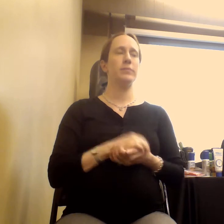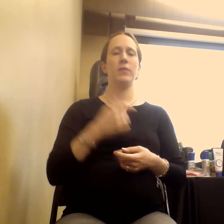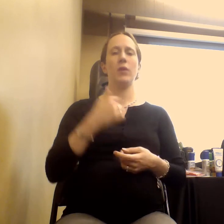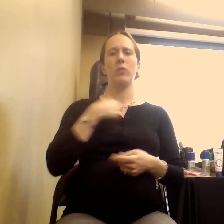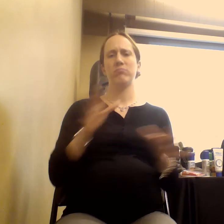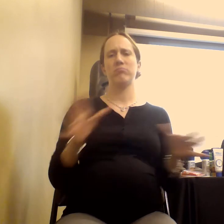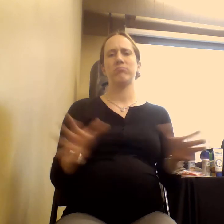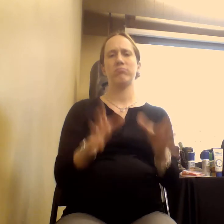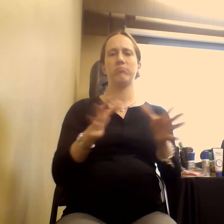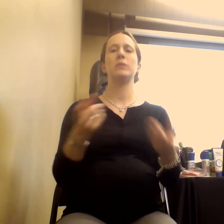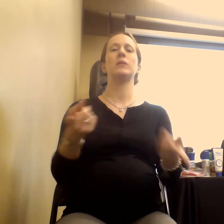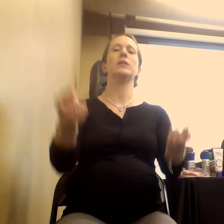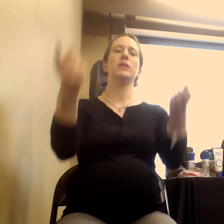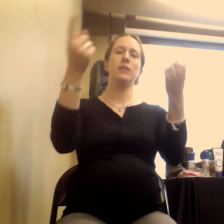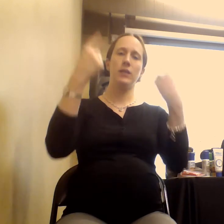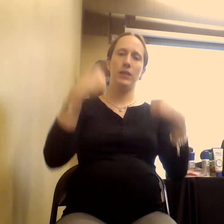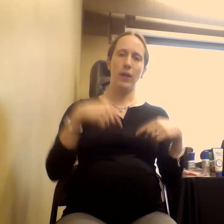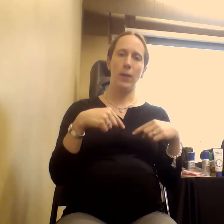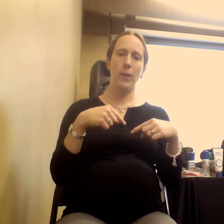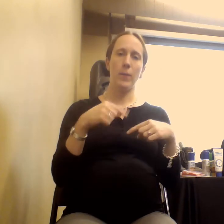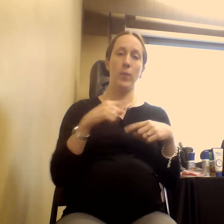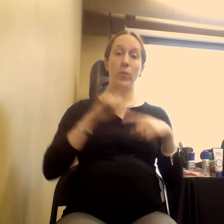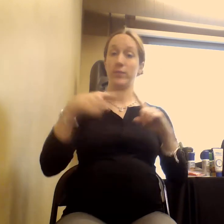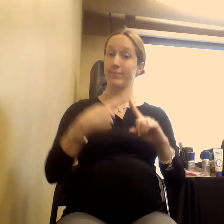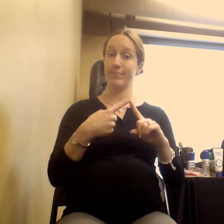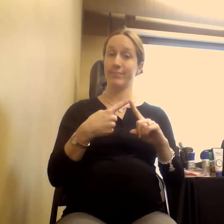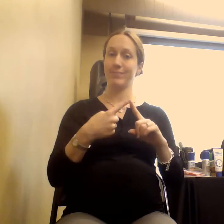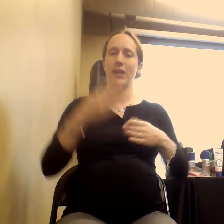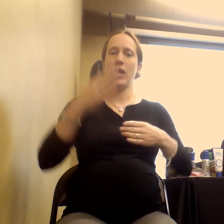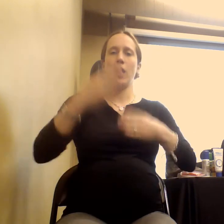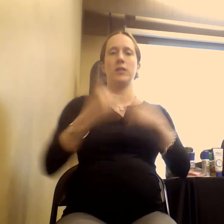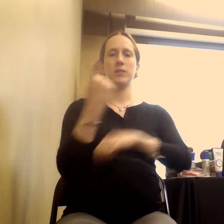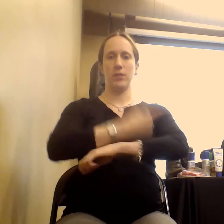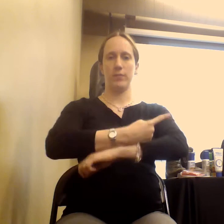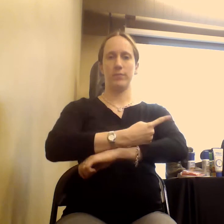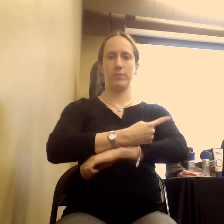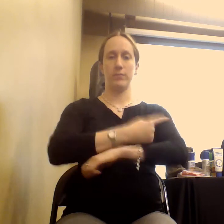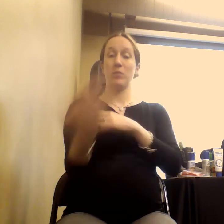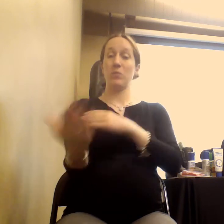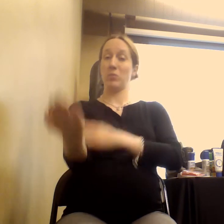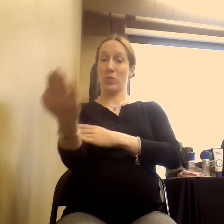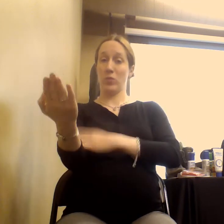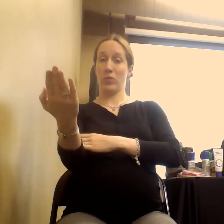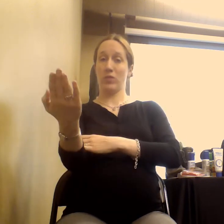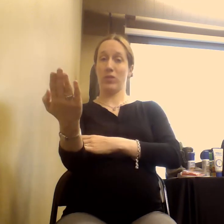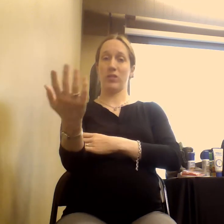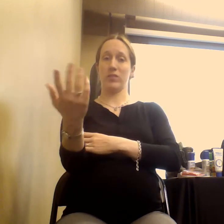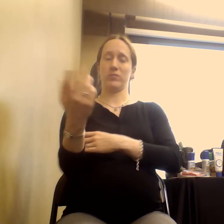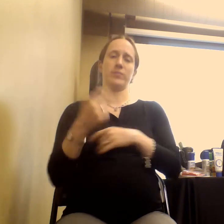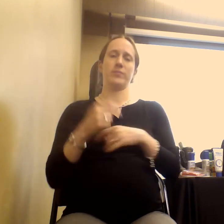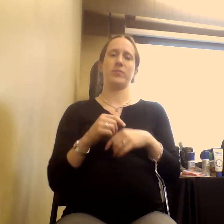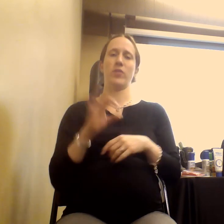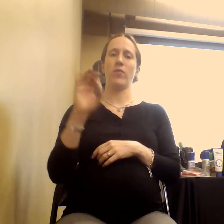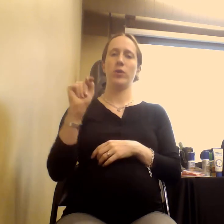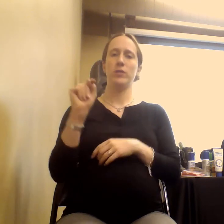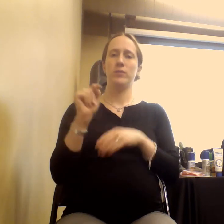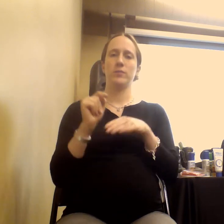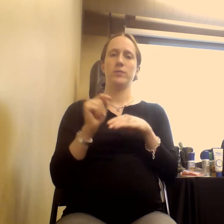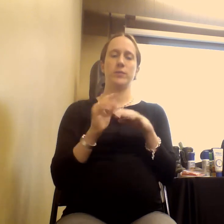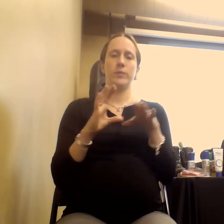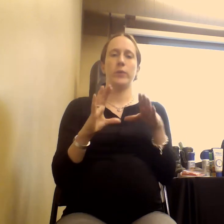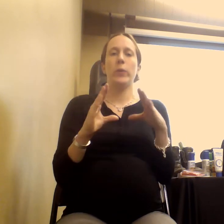the day. Okay, your feet swell during the day. If you come first thing in the morning, you're not going to have as much volume to your foot. So come towards the end of the